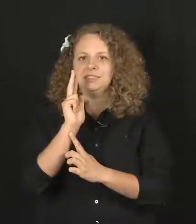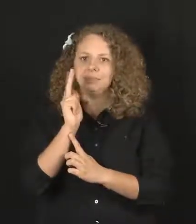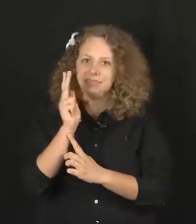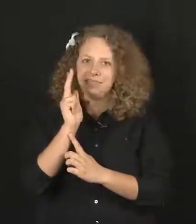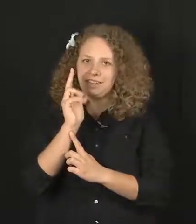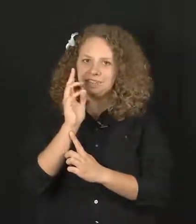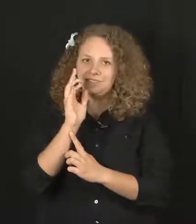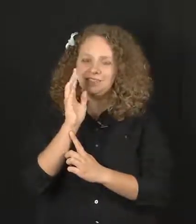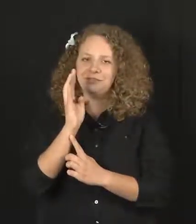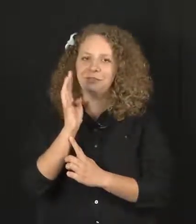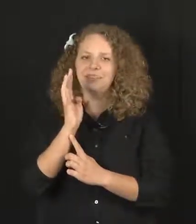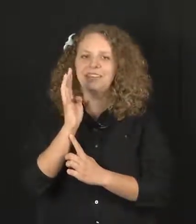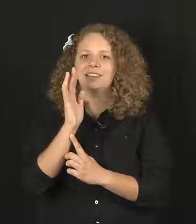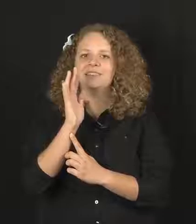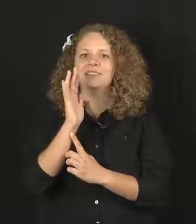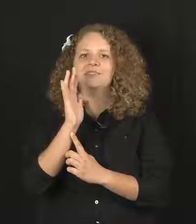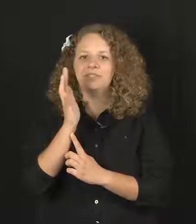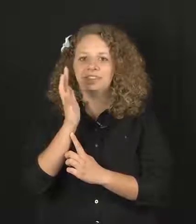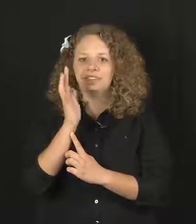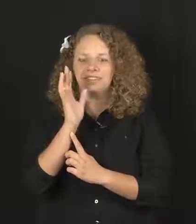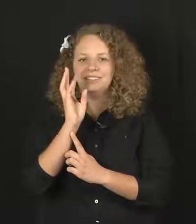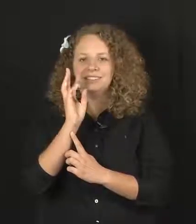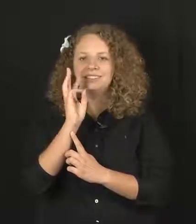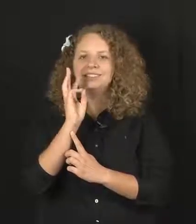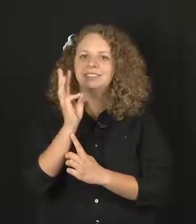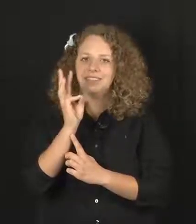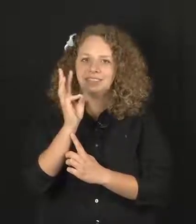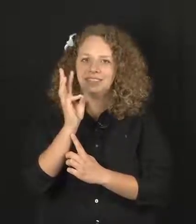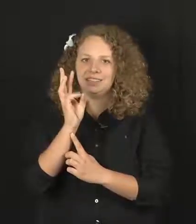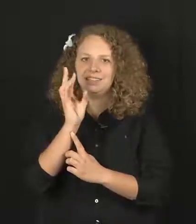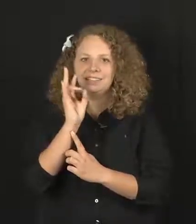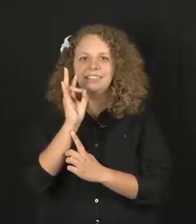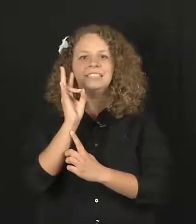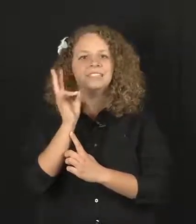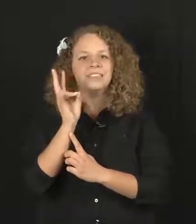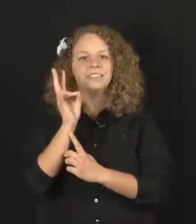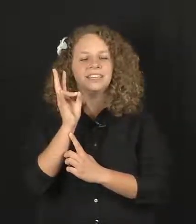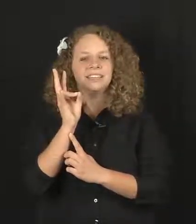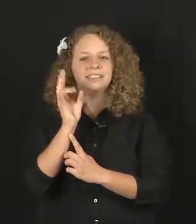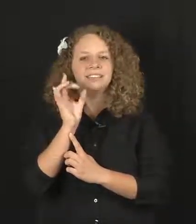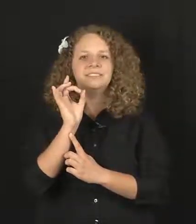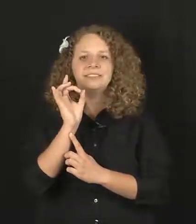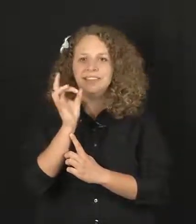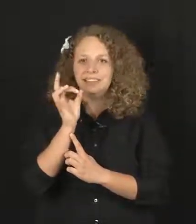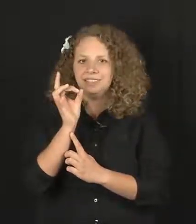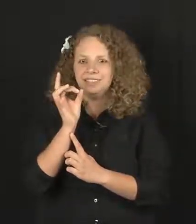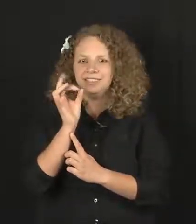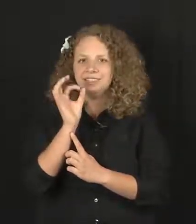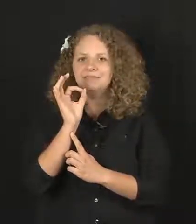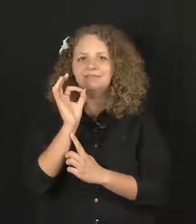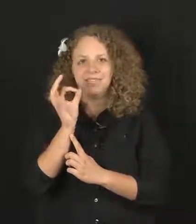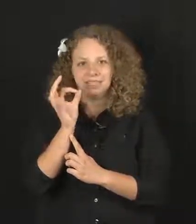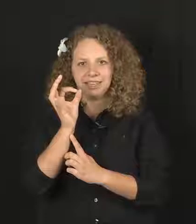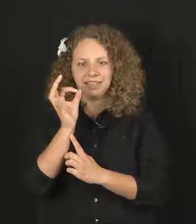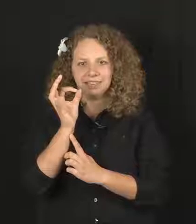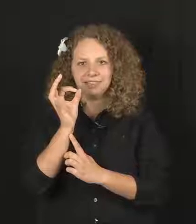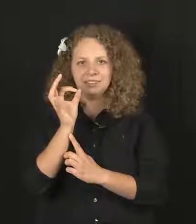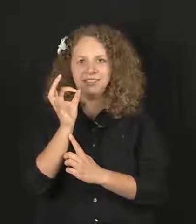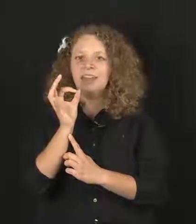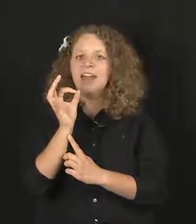3 seconds, 4 seconds, 5 seconds, 6 seconds, 7 seconds, 8 seconds, 9 seconds.